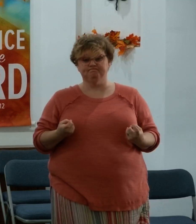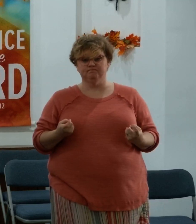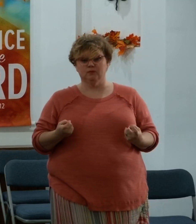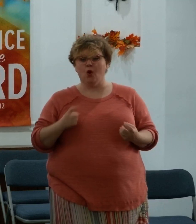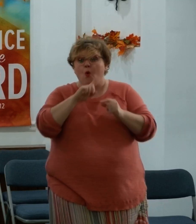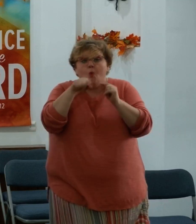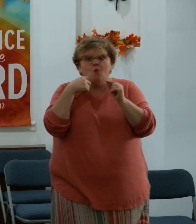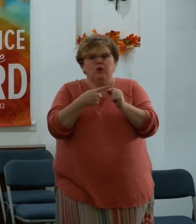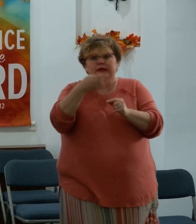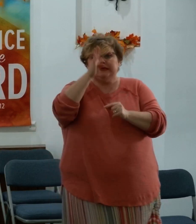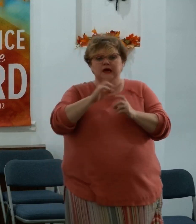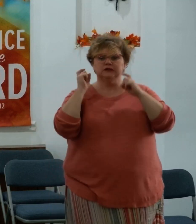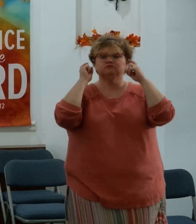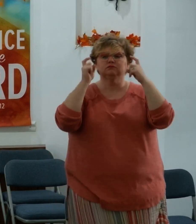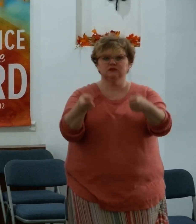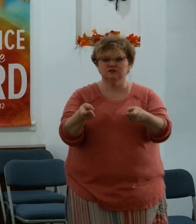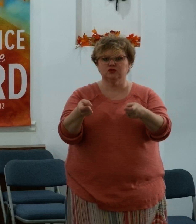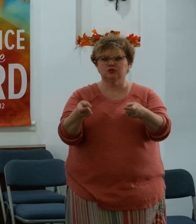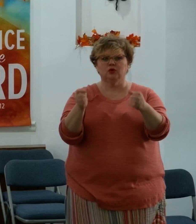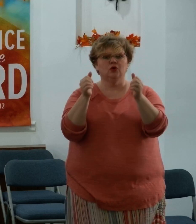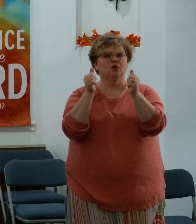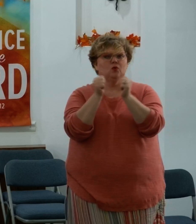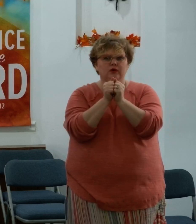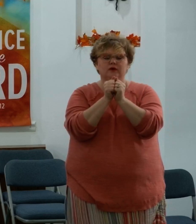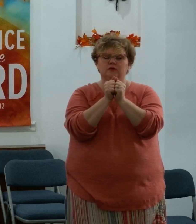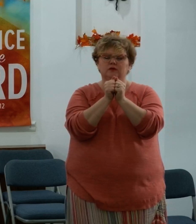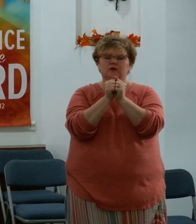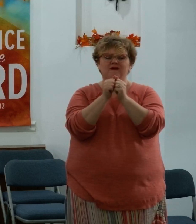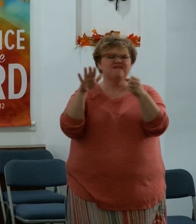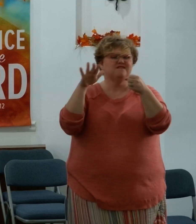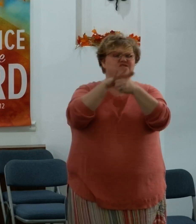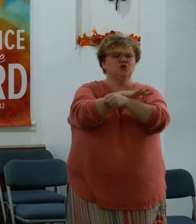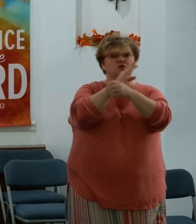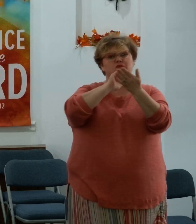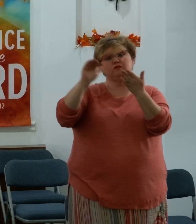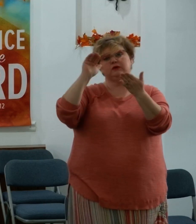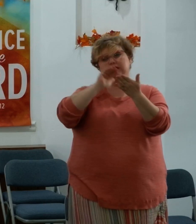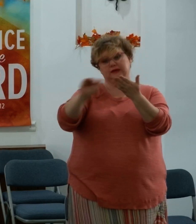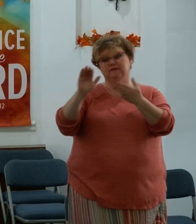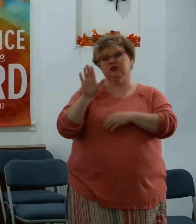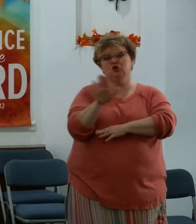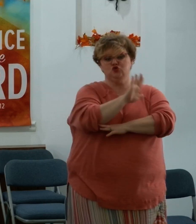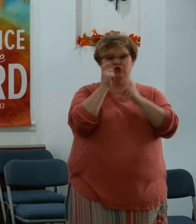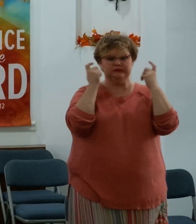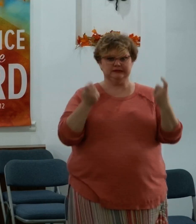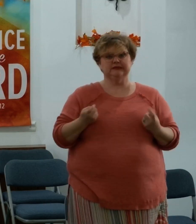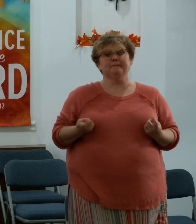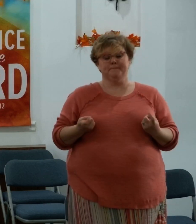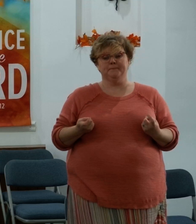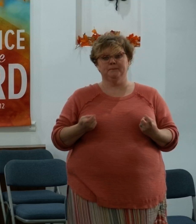When did God gift you with total forgiveness of your sins? When did God gift